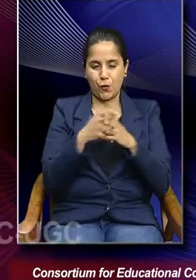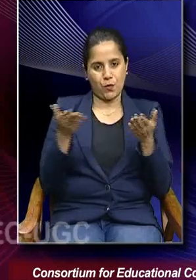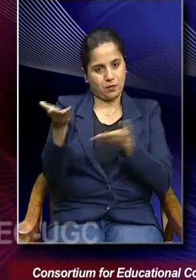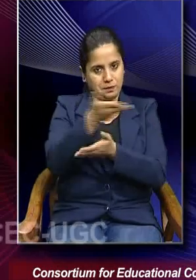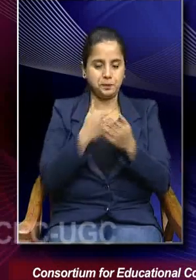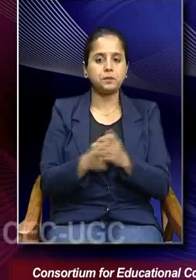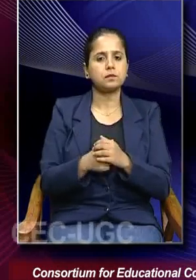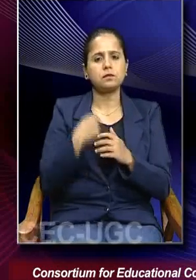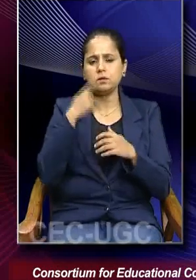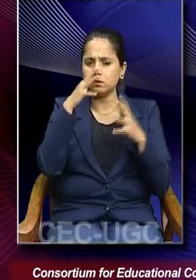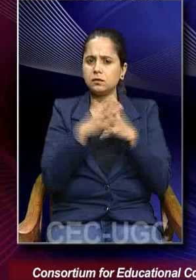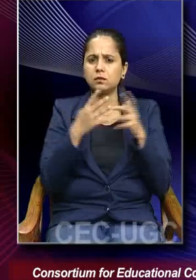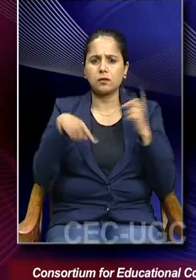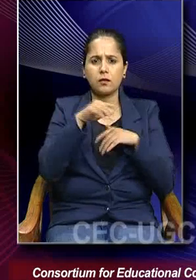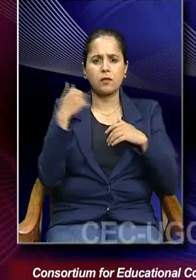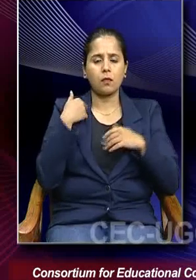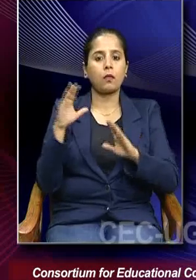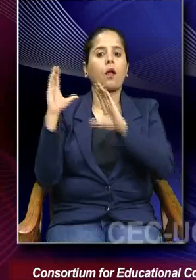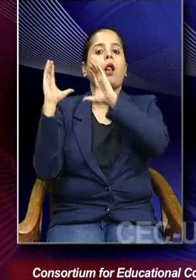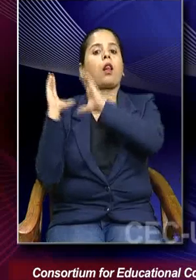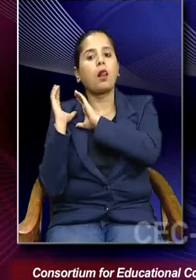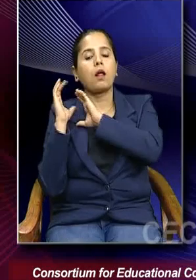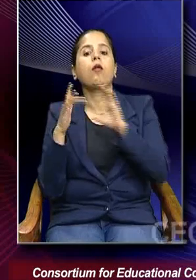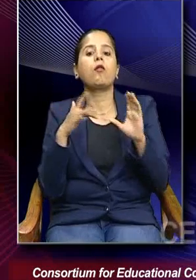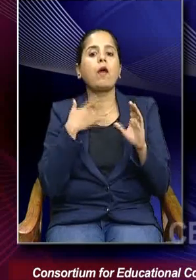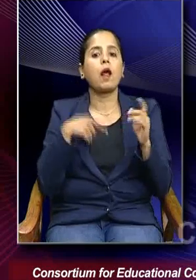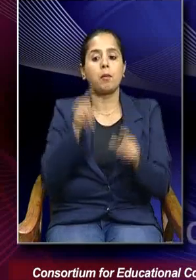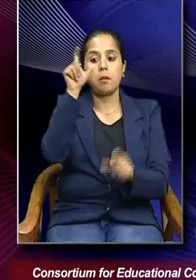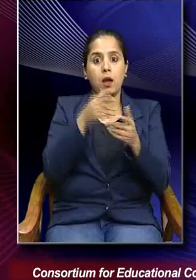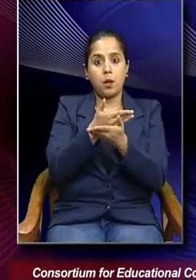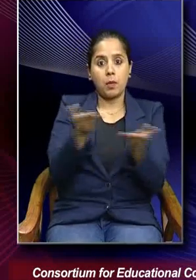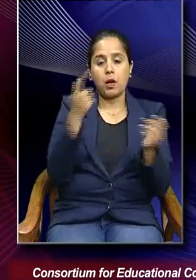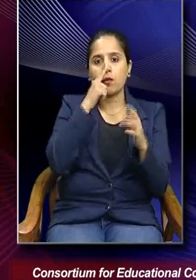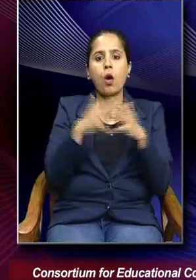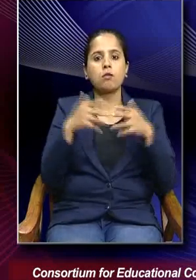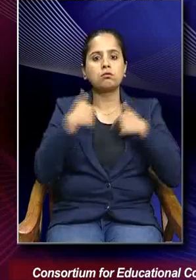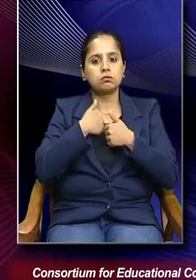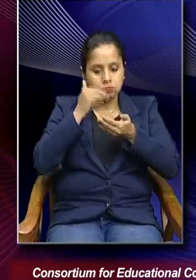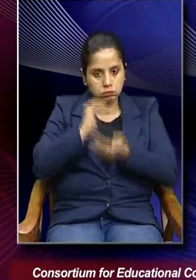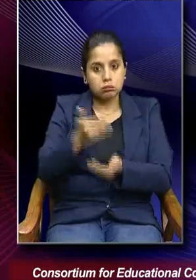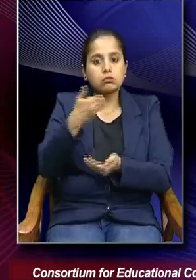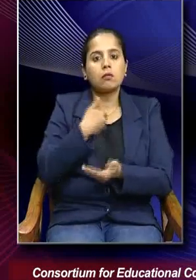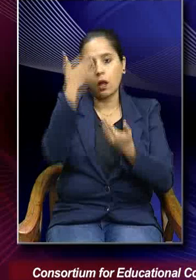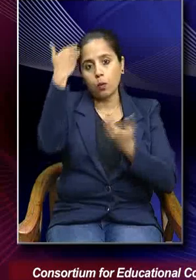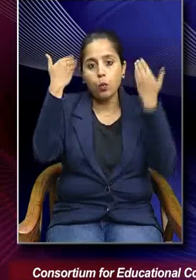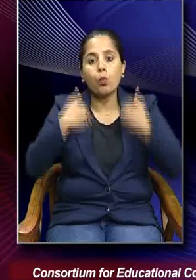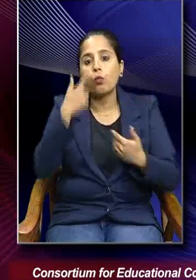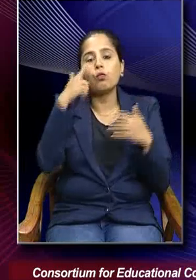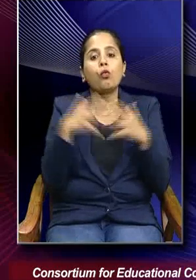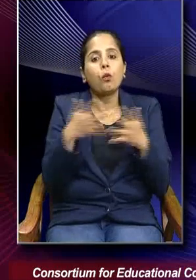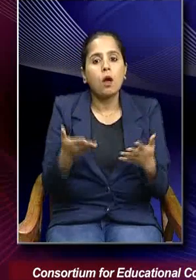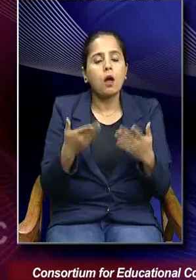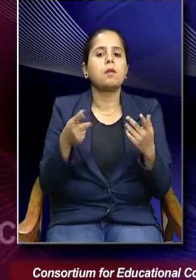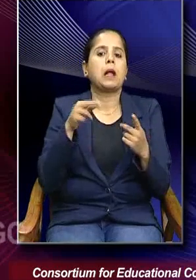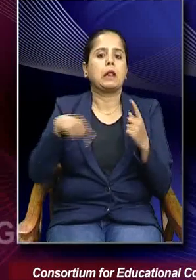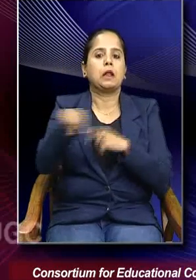of putting on the burden of the population on the women, and that kind of takes us